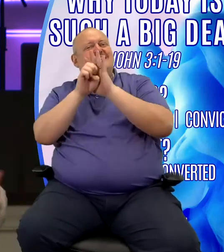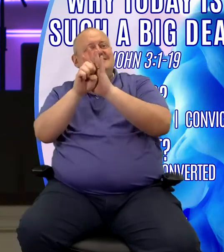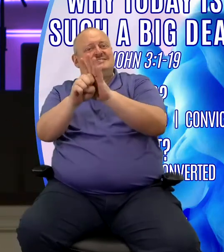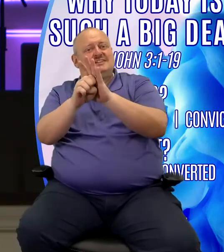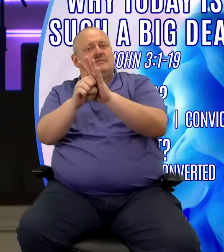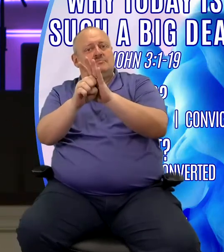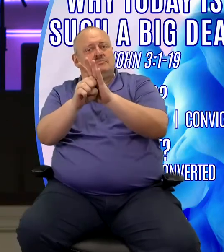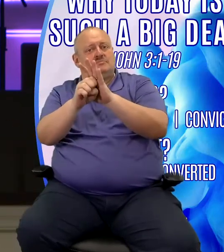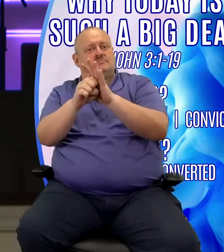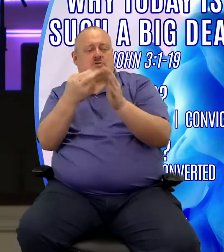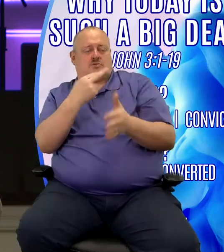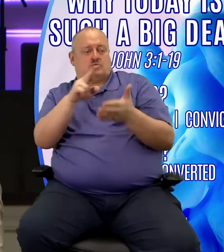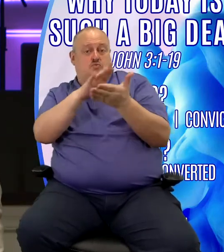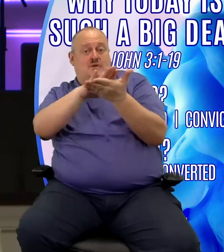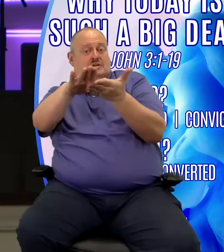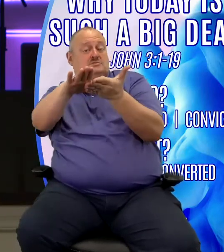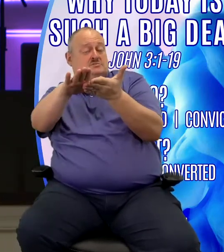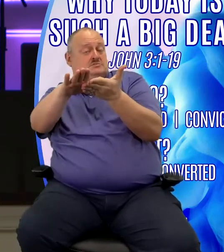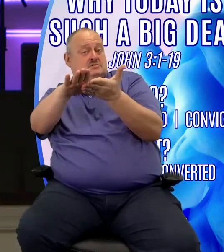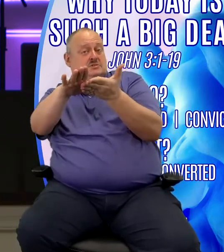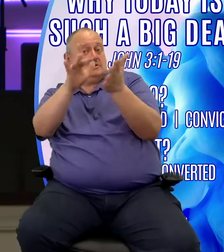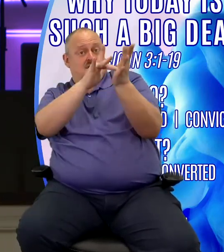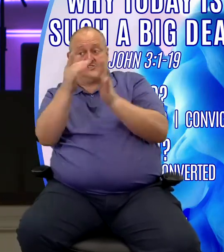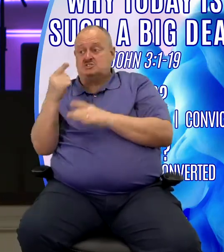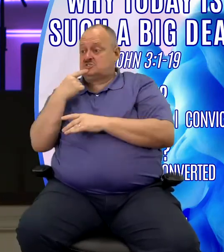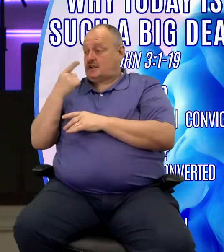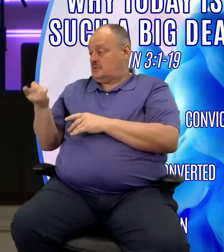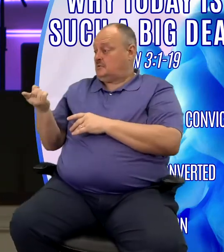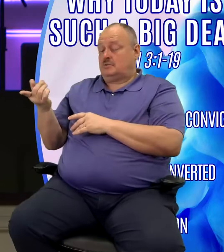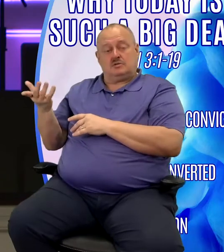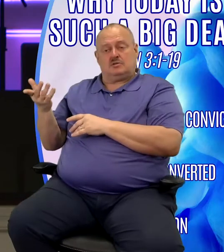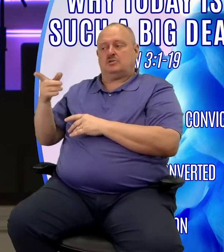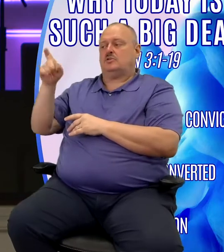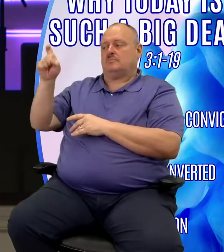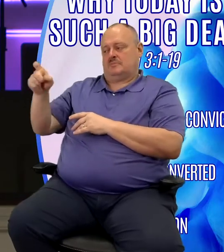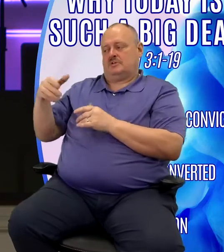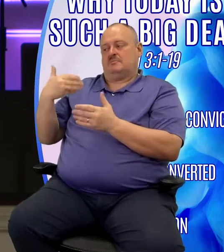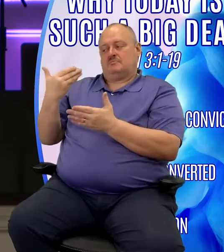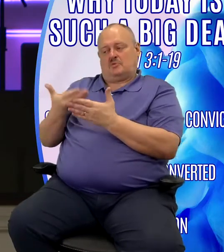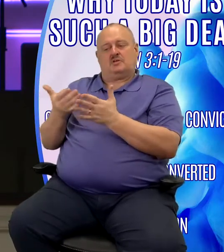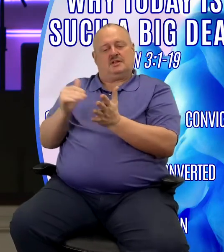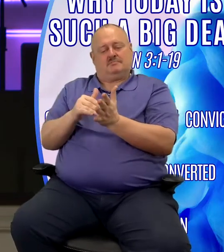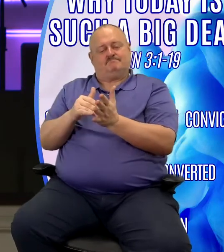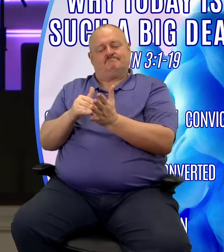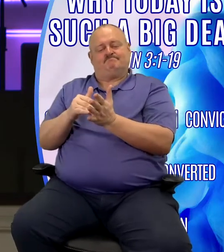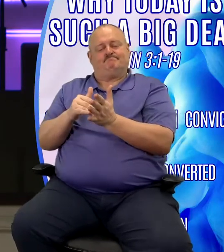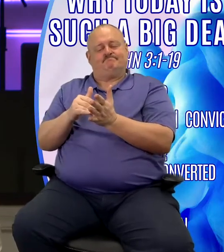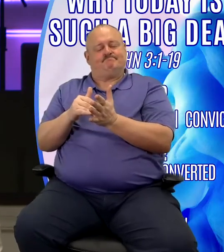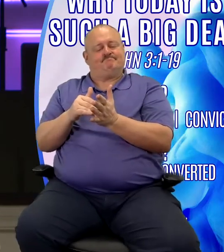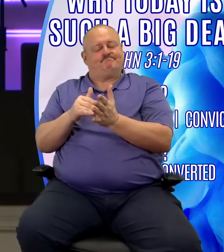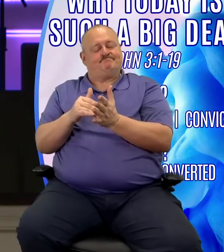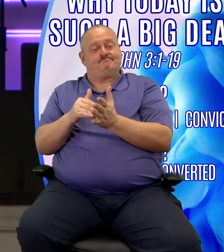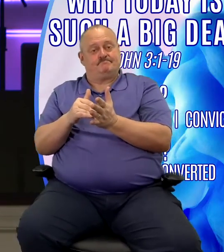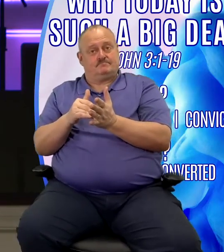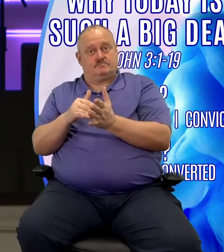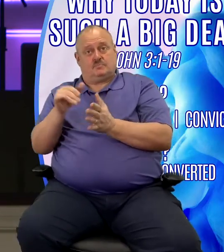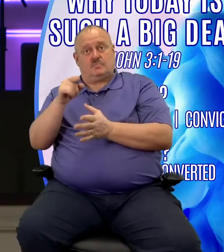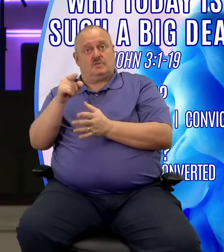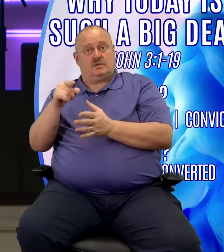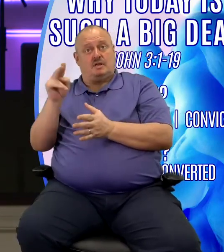quote, righteousness. What did Jesus tell him? You must be born again. And so like you,